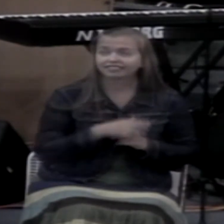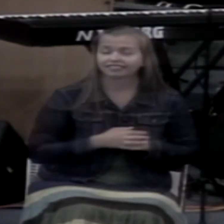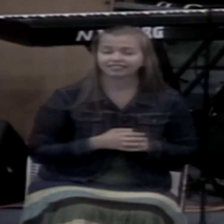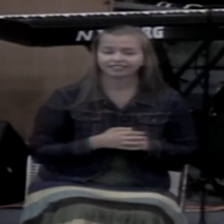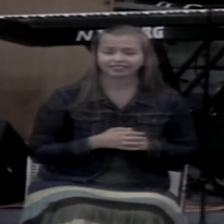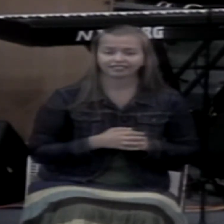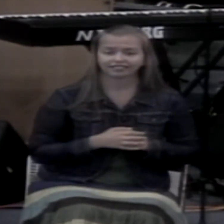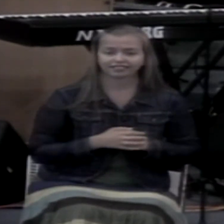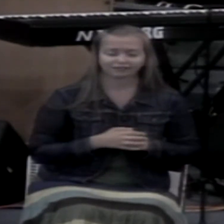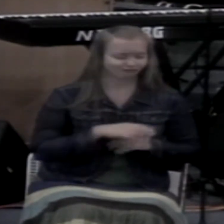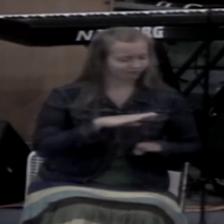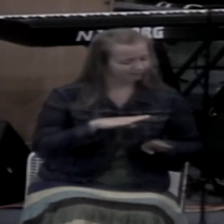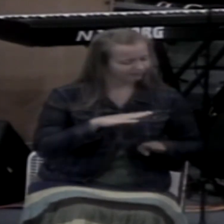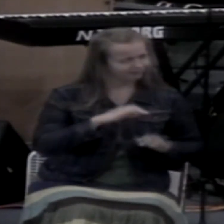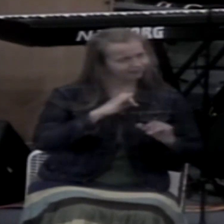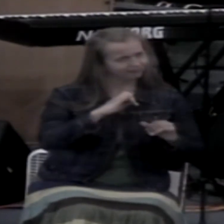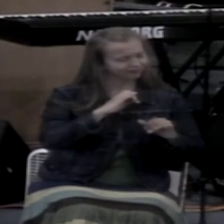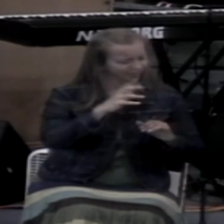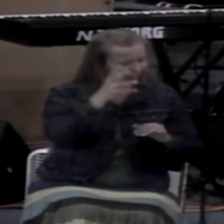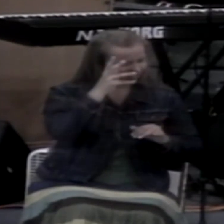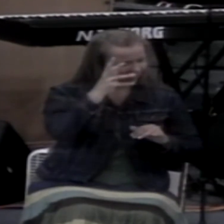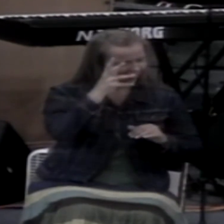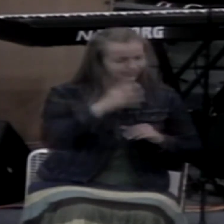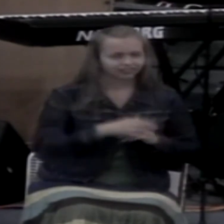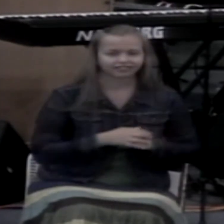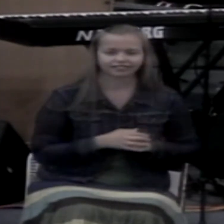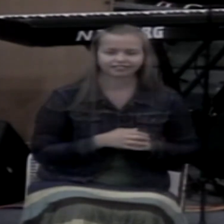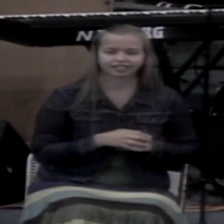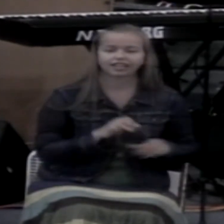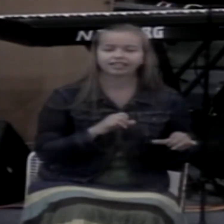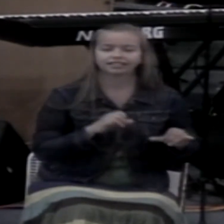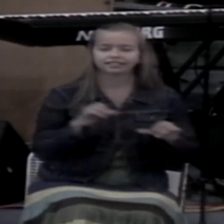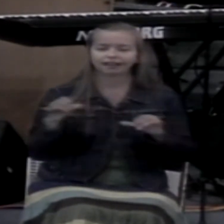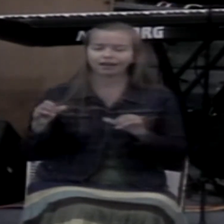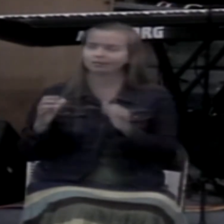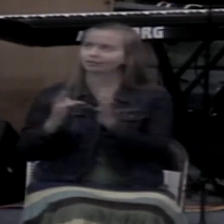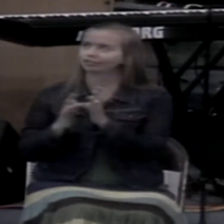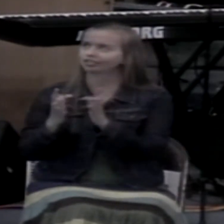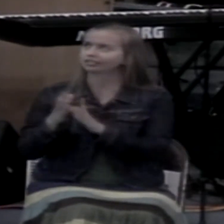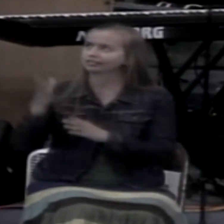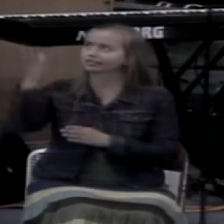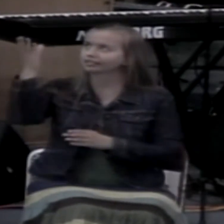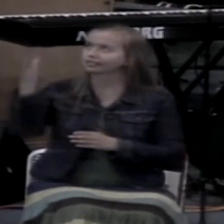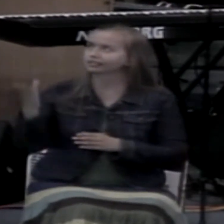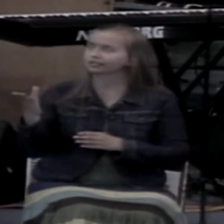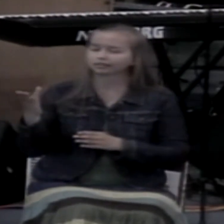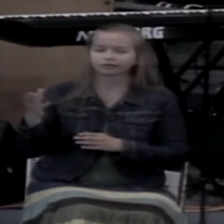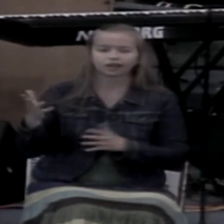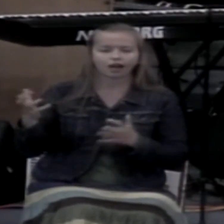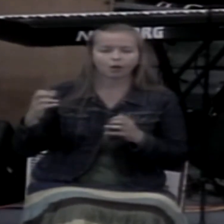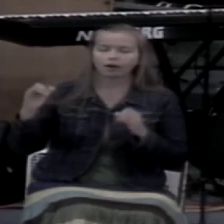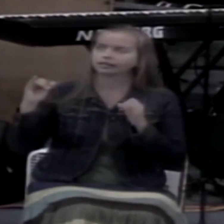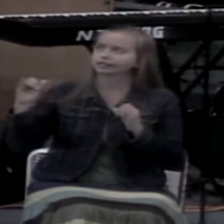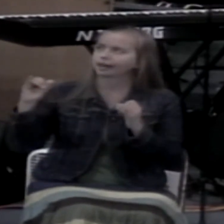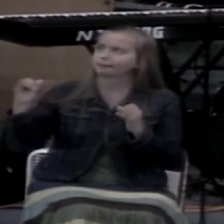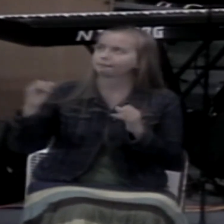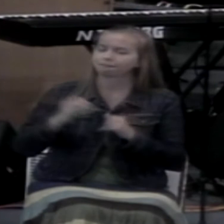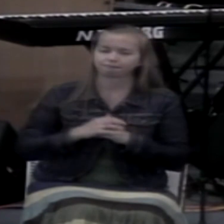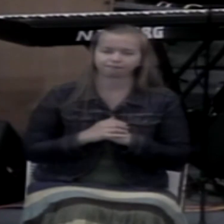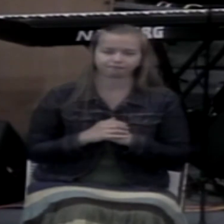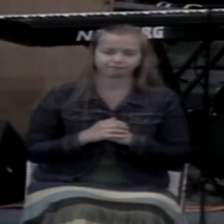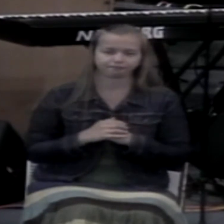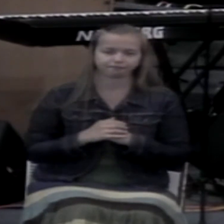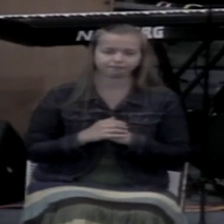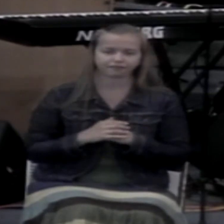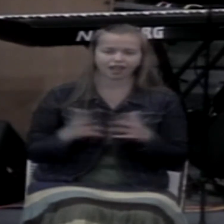breath of the individual. God breathed upon Adam's nostrils the breath of life,